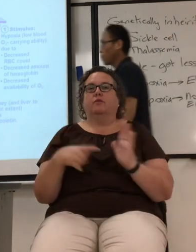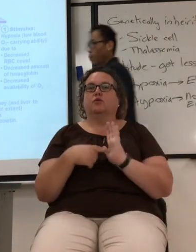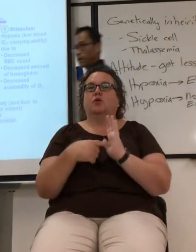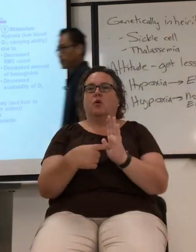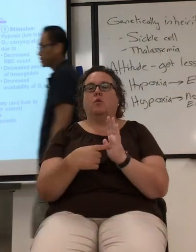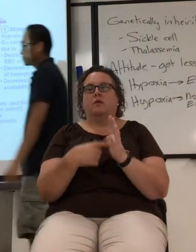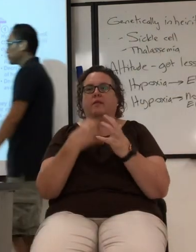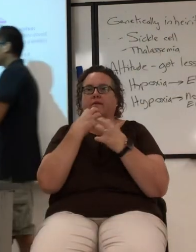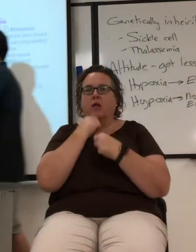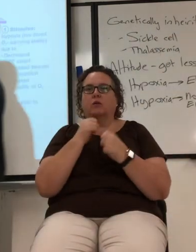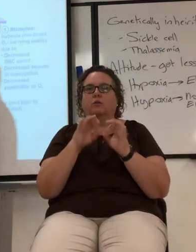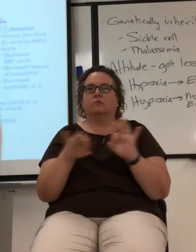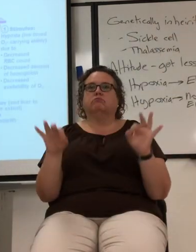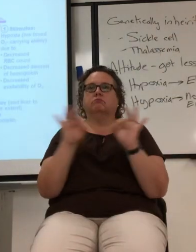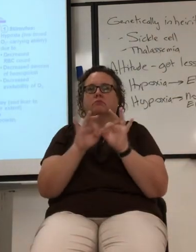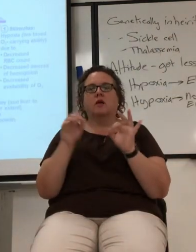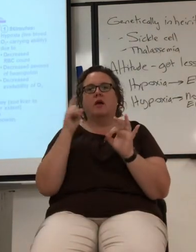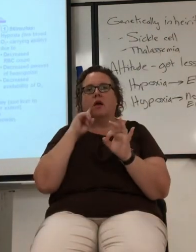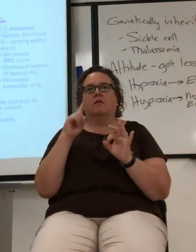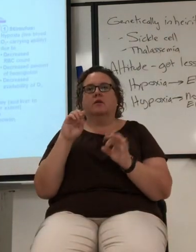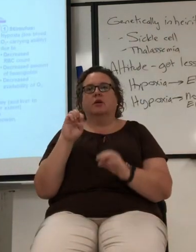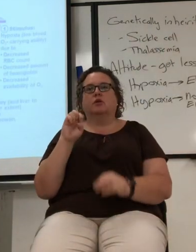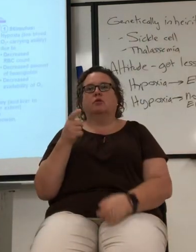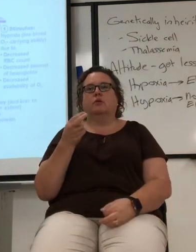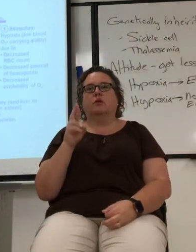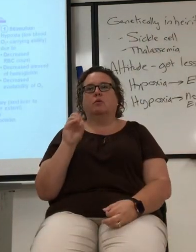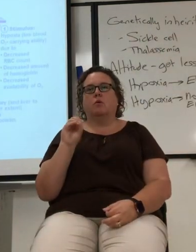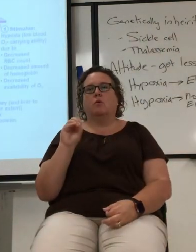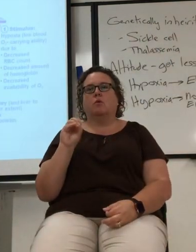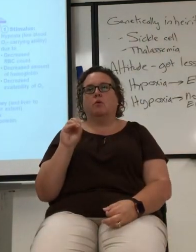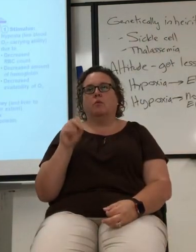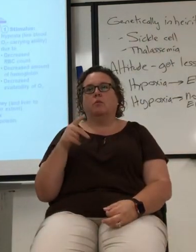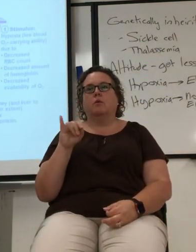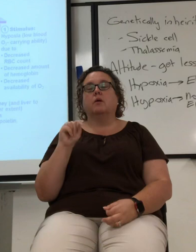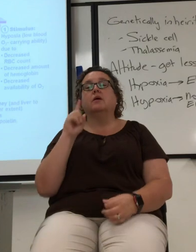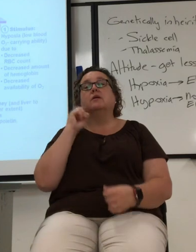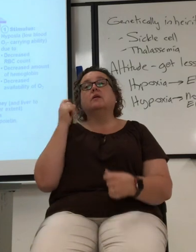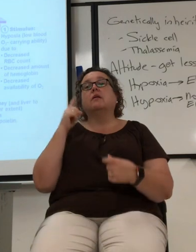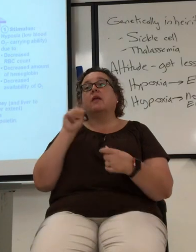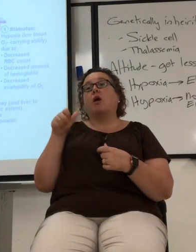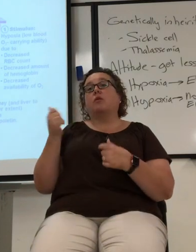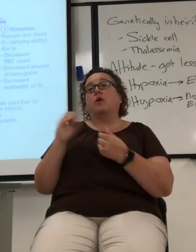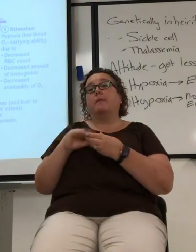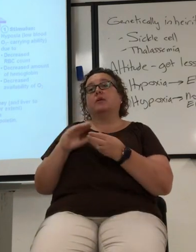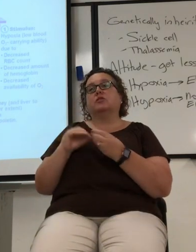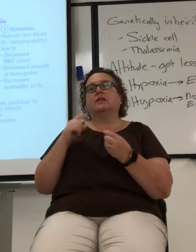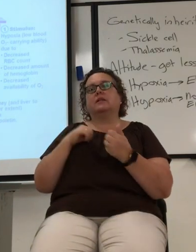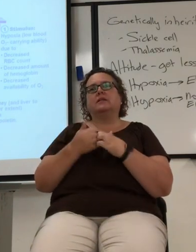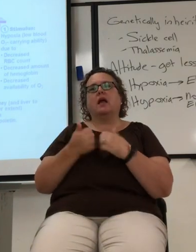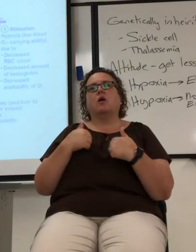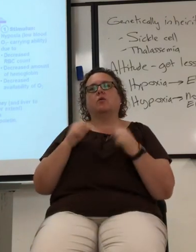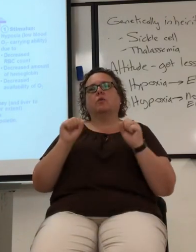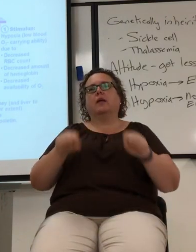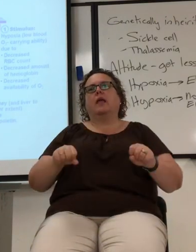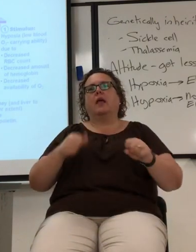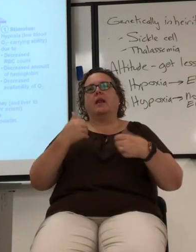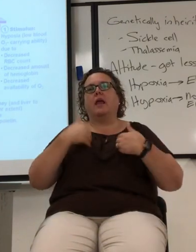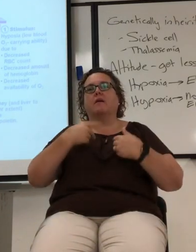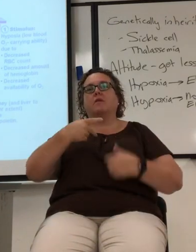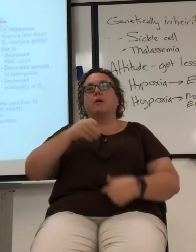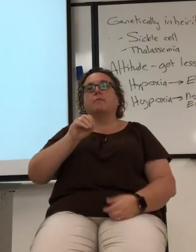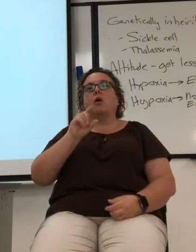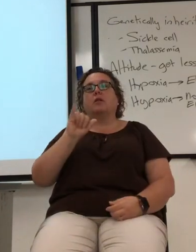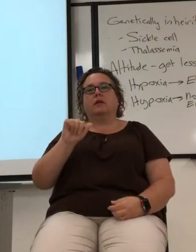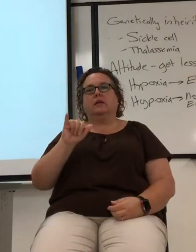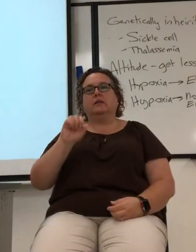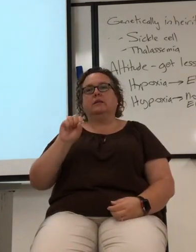erythropoietin. The other thing I mentioned mentioned about how you could get polycythemia